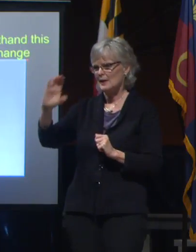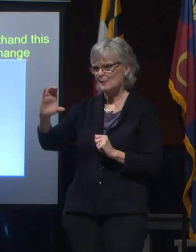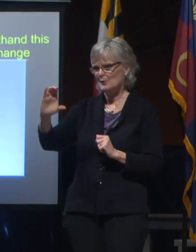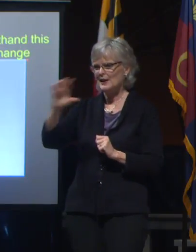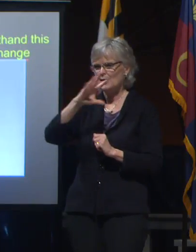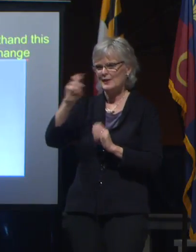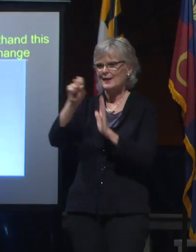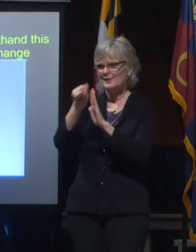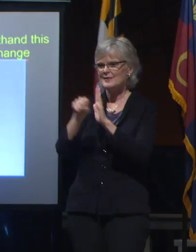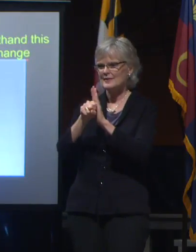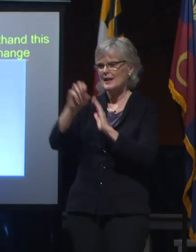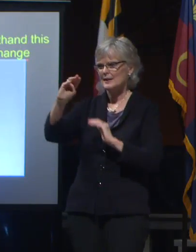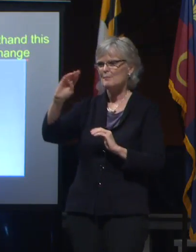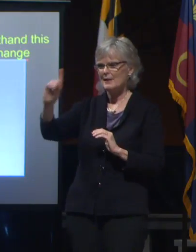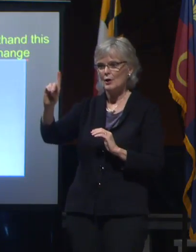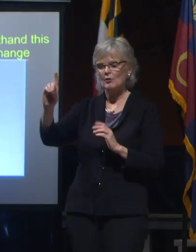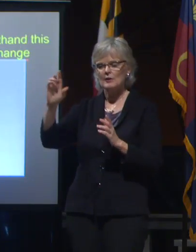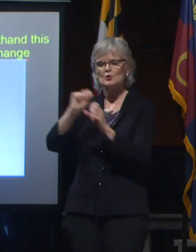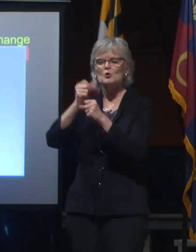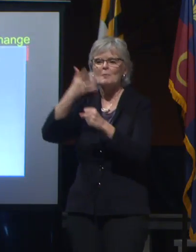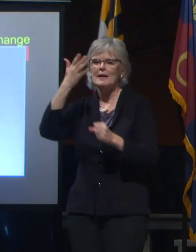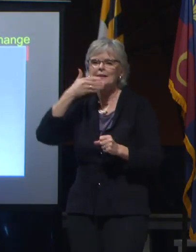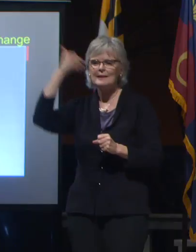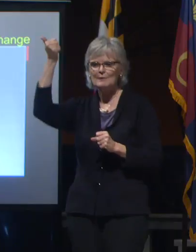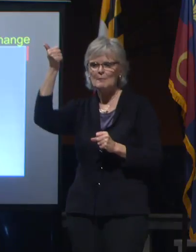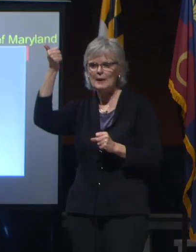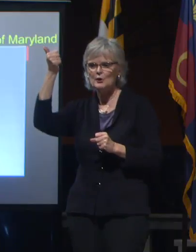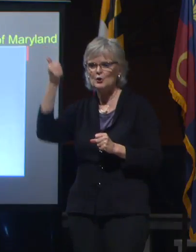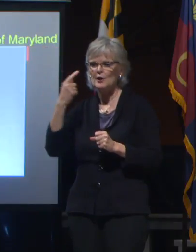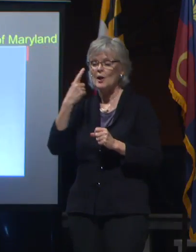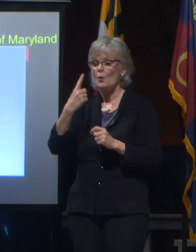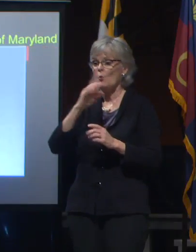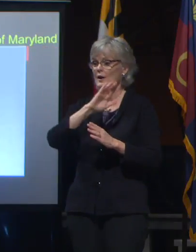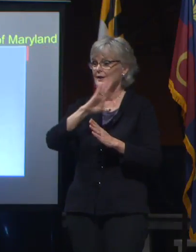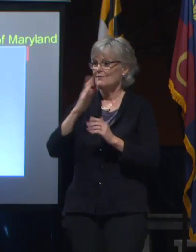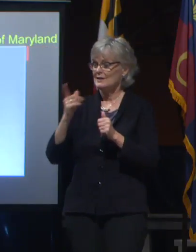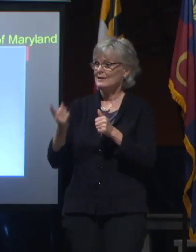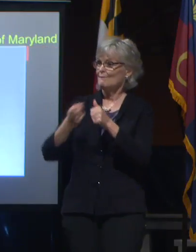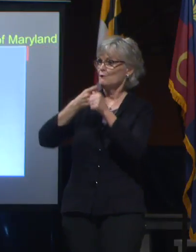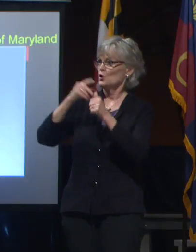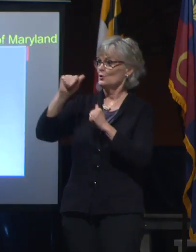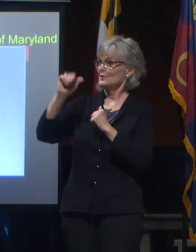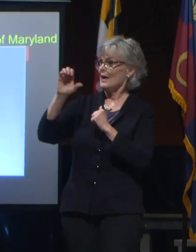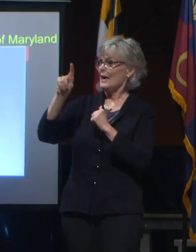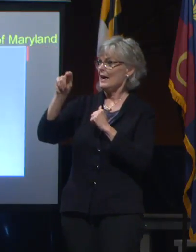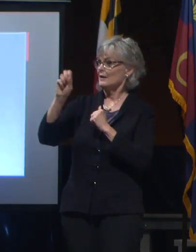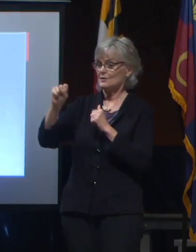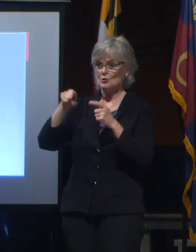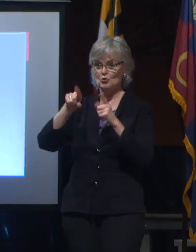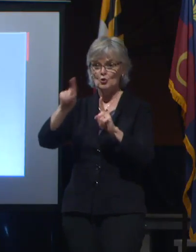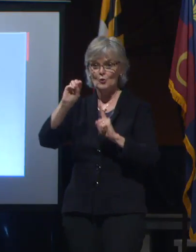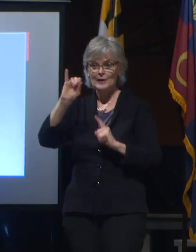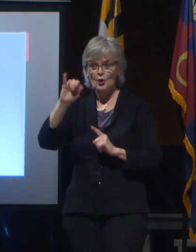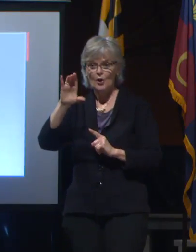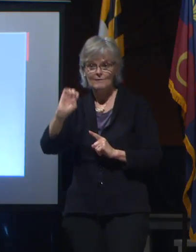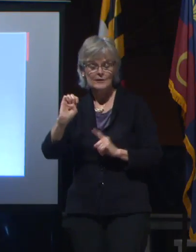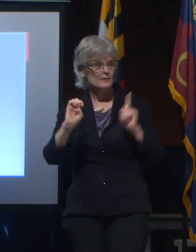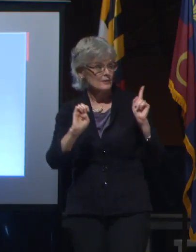and the state of Maryland for the better. As one of his first acts in office, and I want